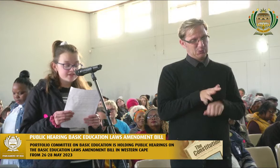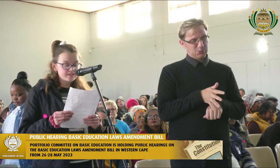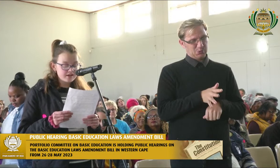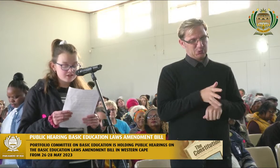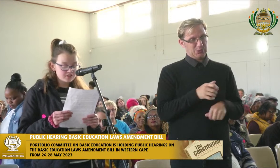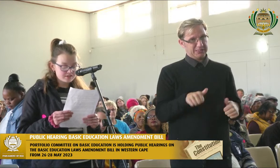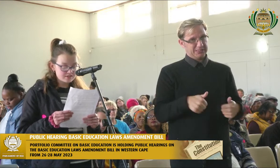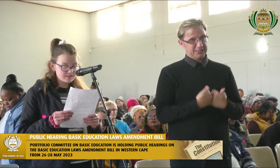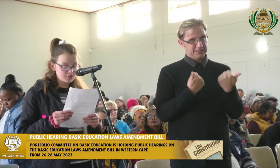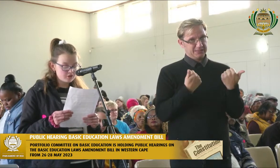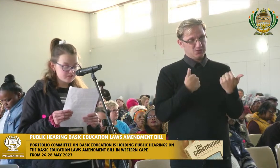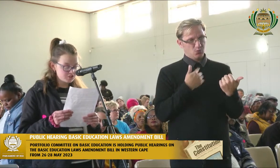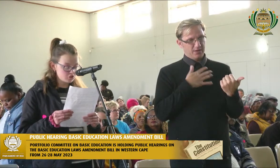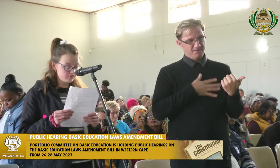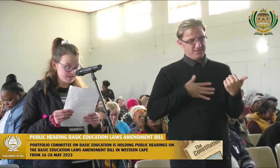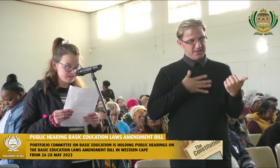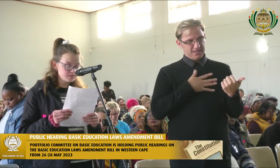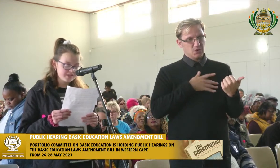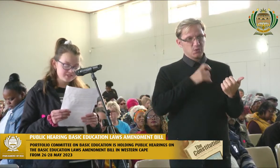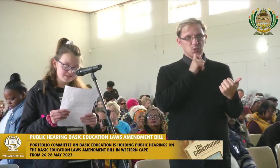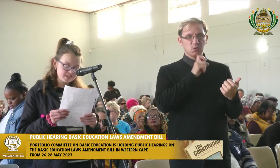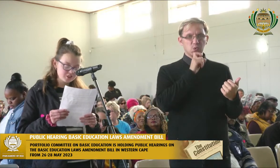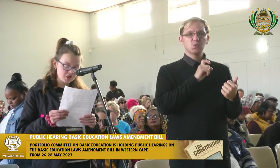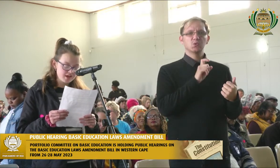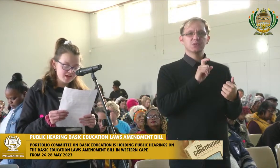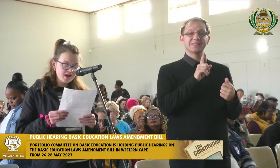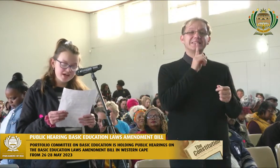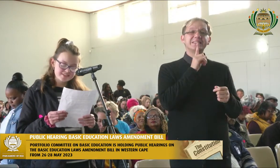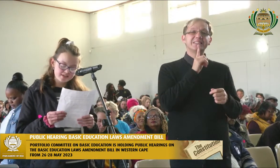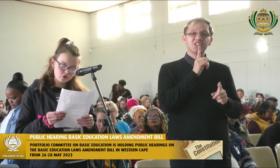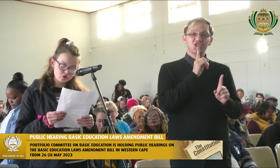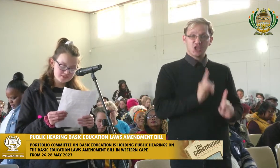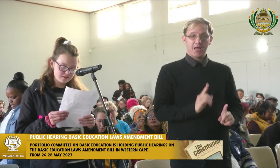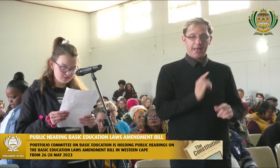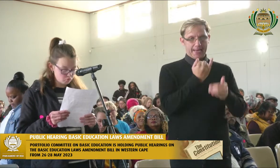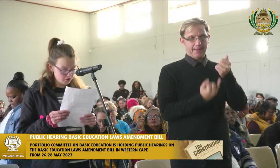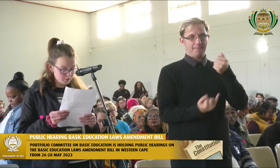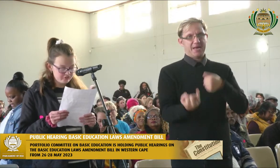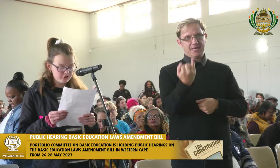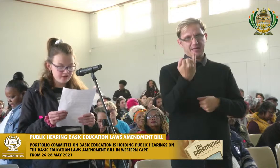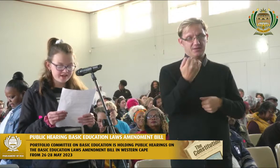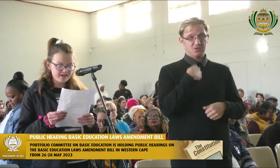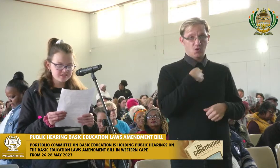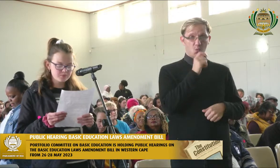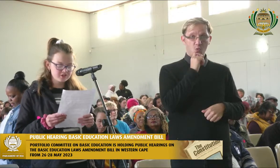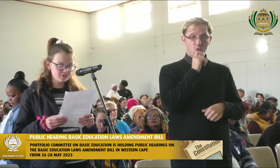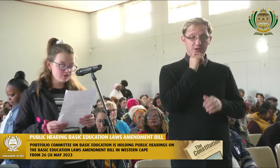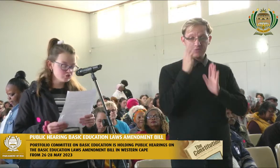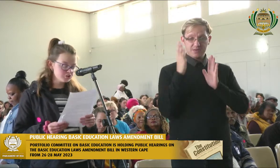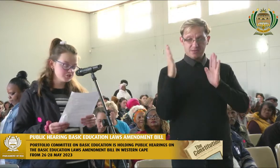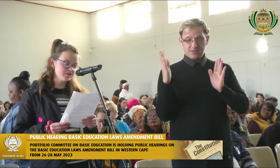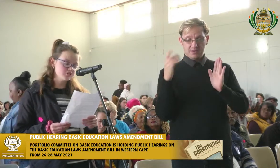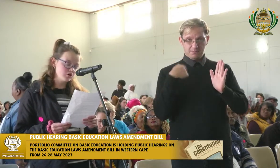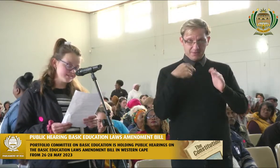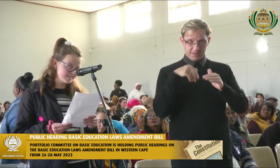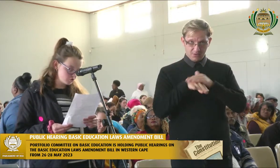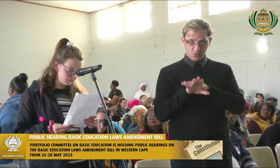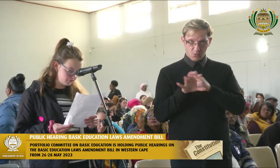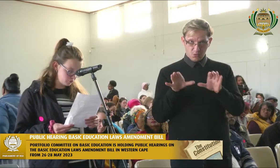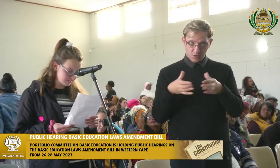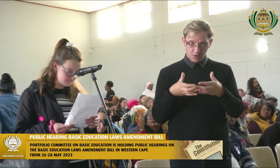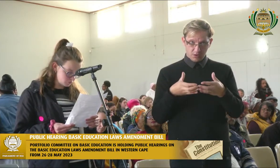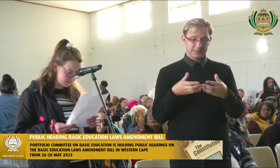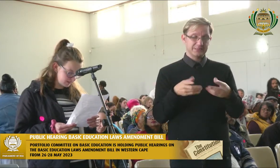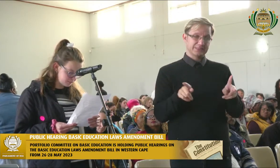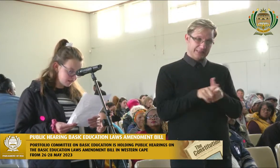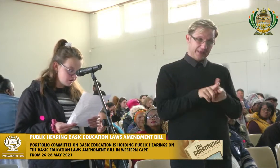auntie, so we decided to enlist the services of an independent teacher. I attend classes in the morning with her, and as a bonus, I also do guitar lessons